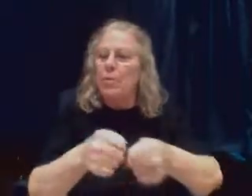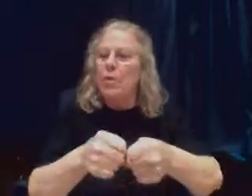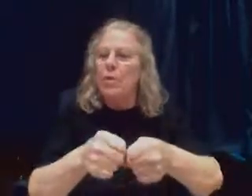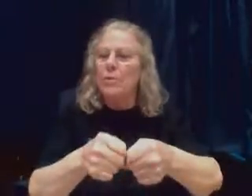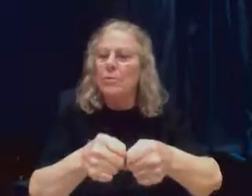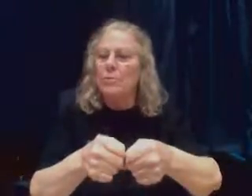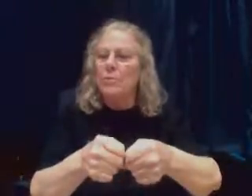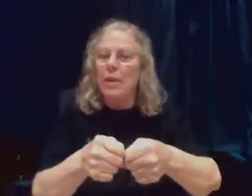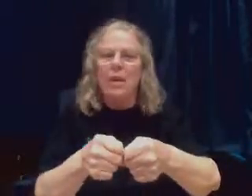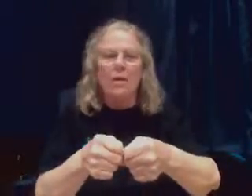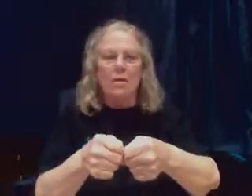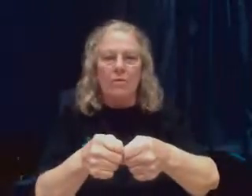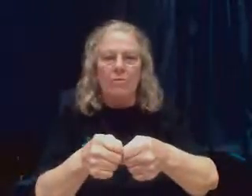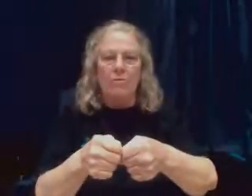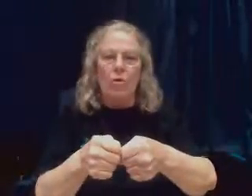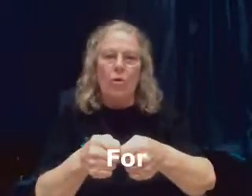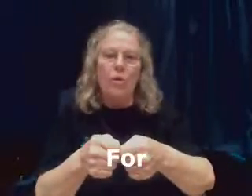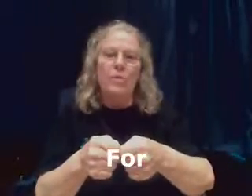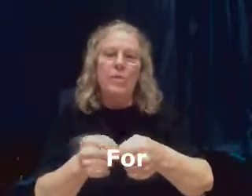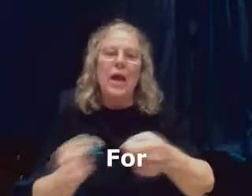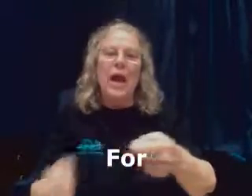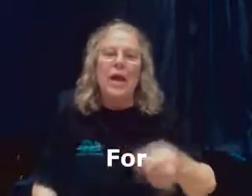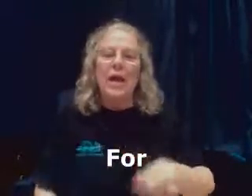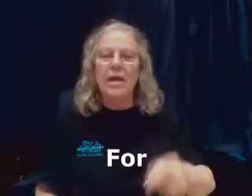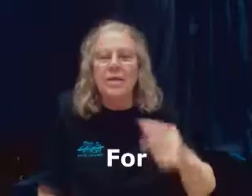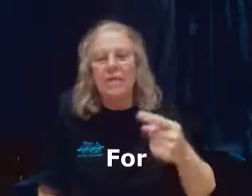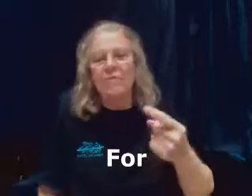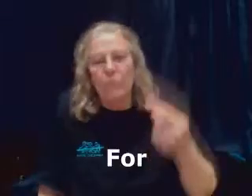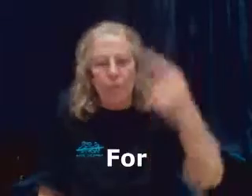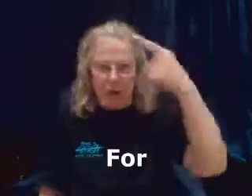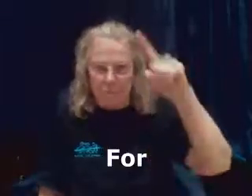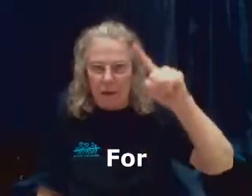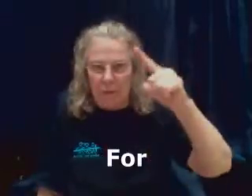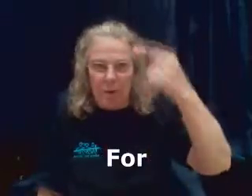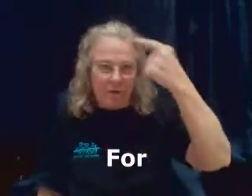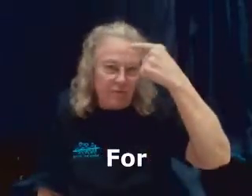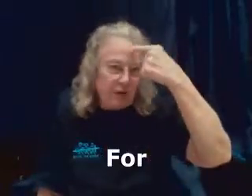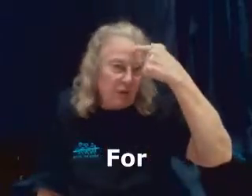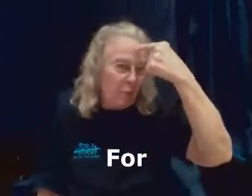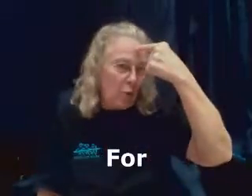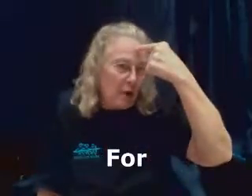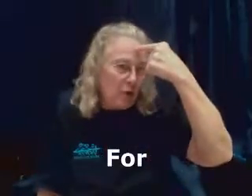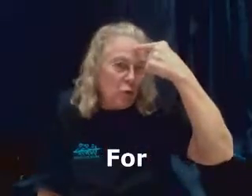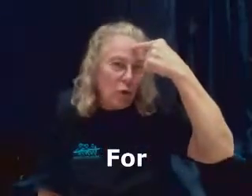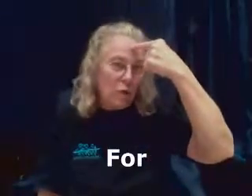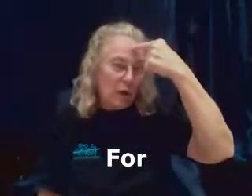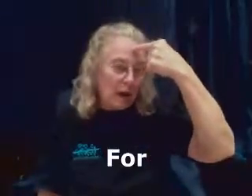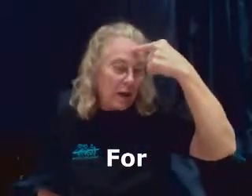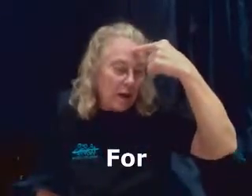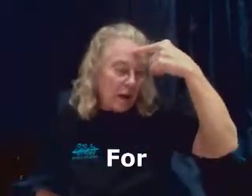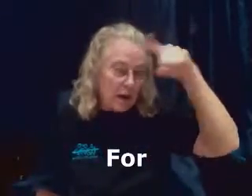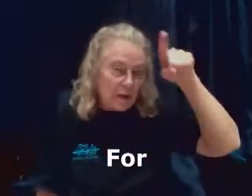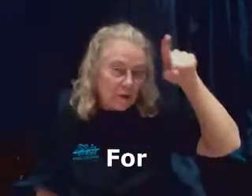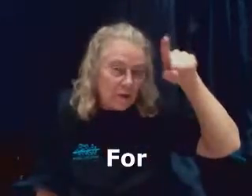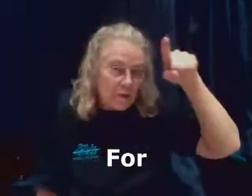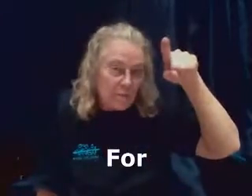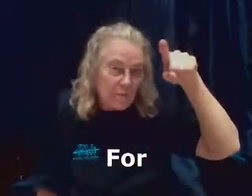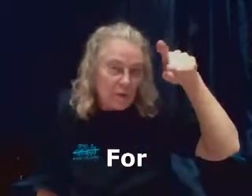Broken. 4. And I think of forehead, my pointer finger pointing toward my head, and it just comes straight